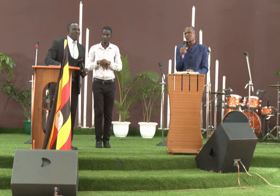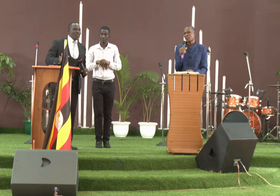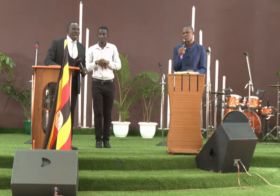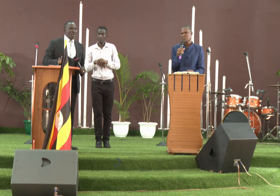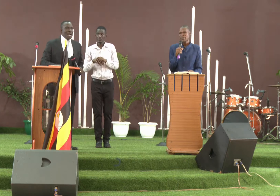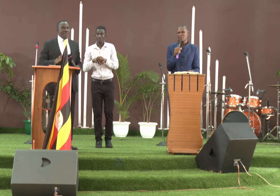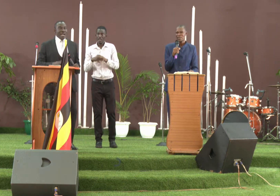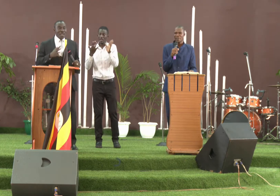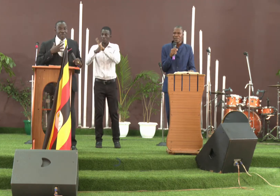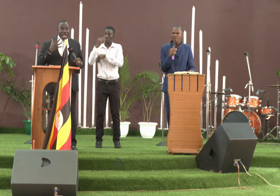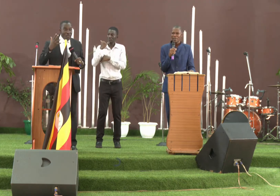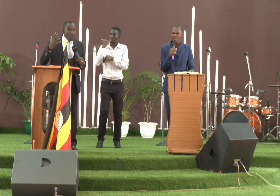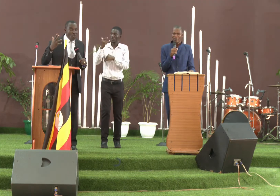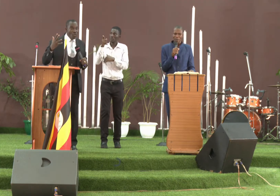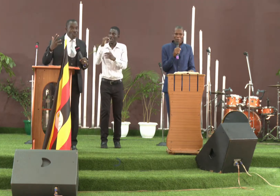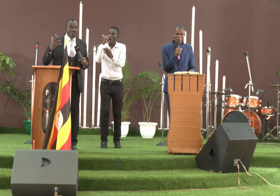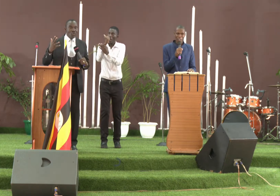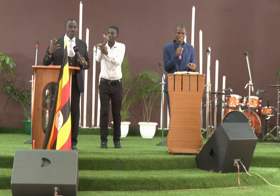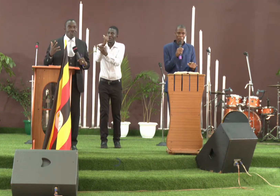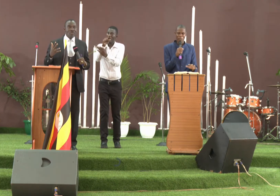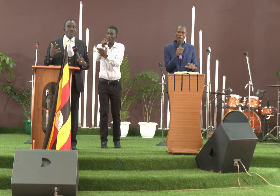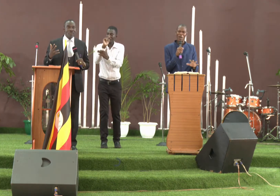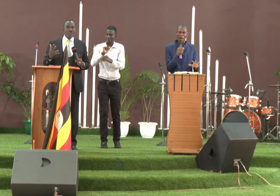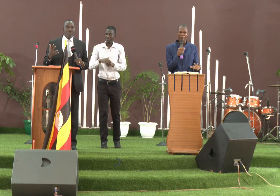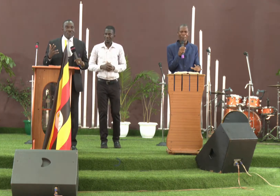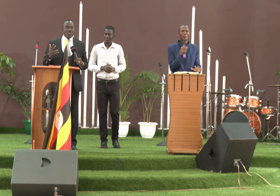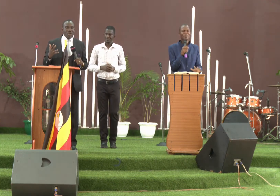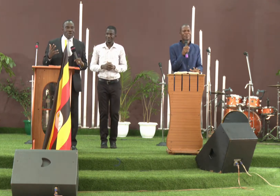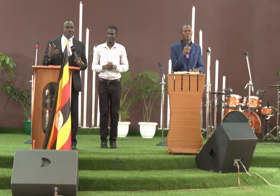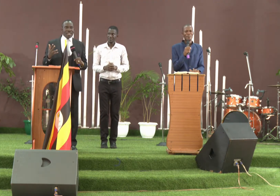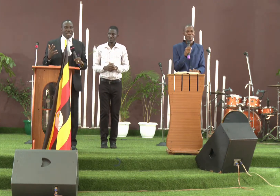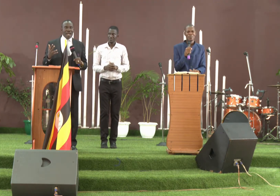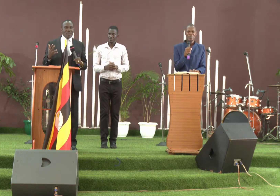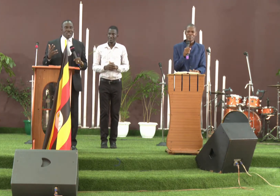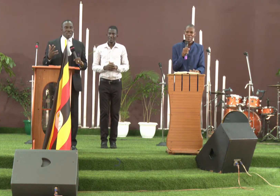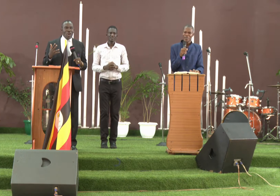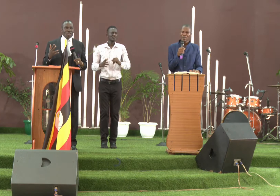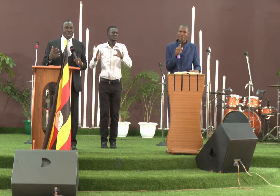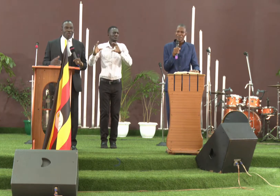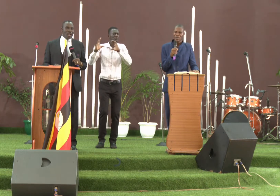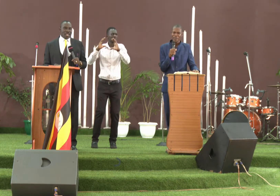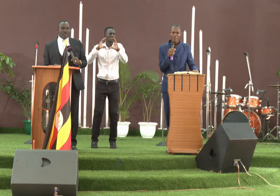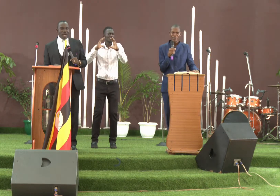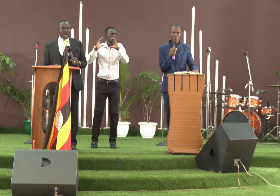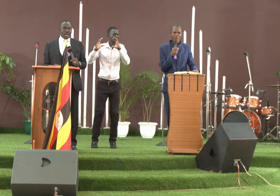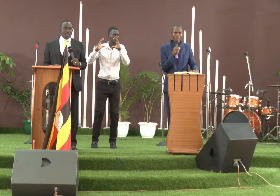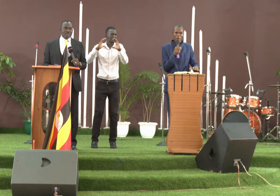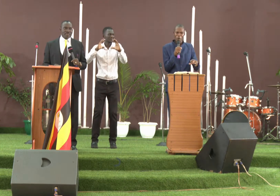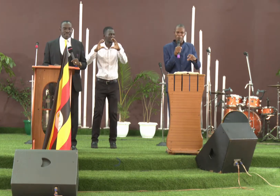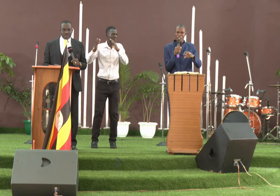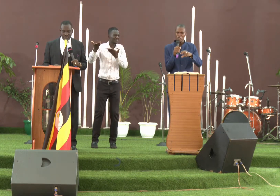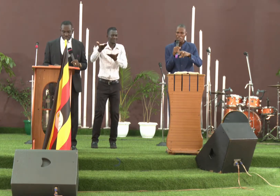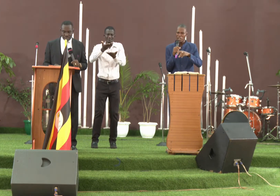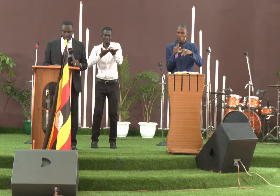Mukama amugamba Ibrahimu. God tells him, Abraham. Mbozi ya mukiroto nakolesebwa.